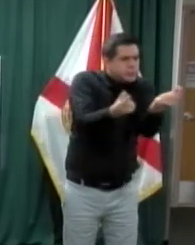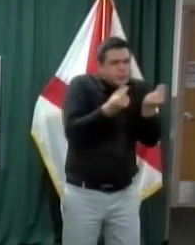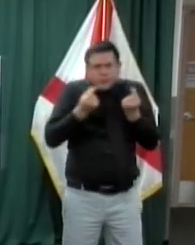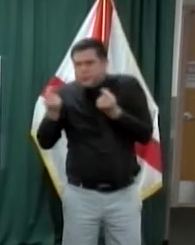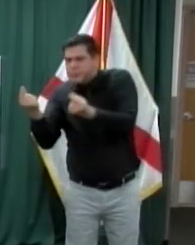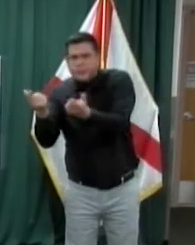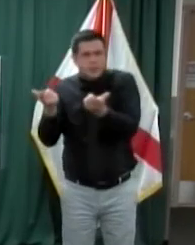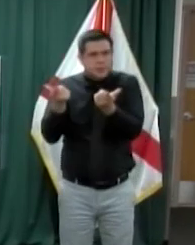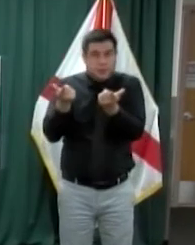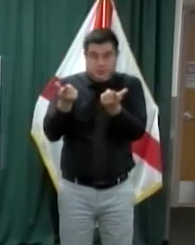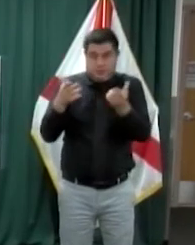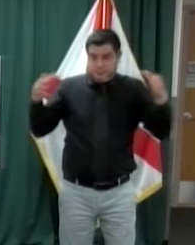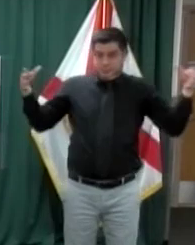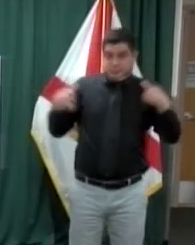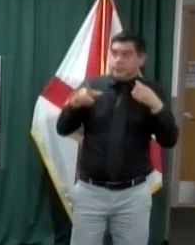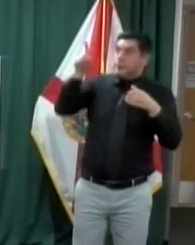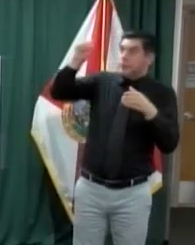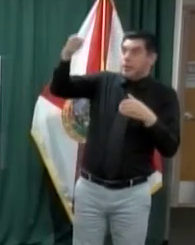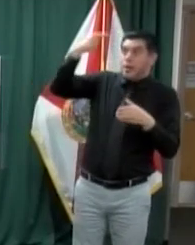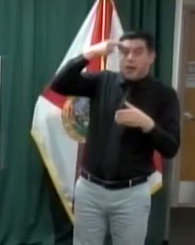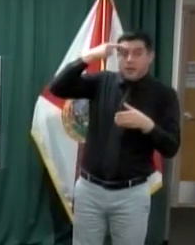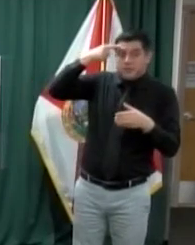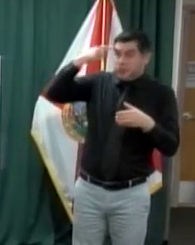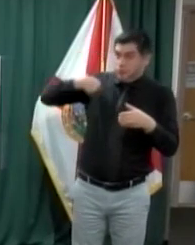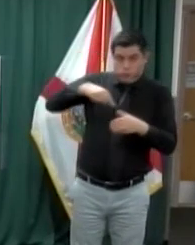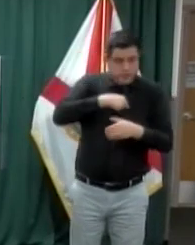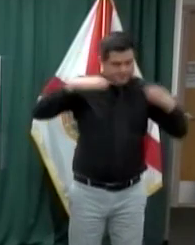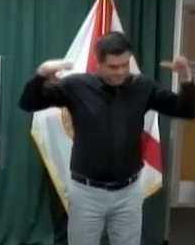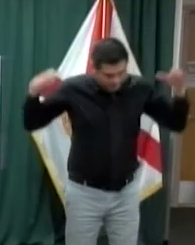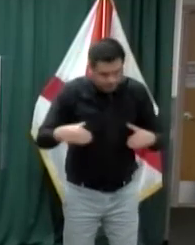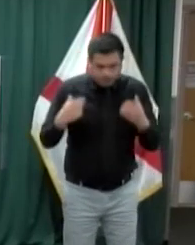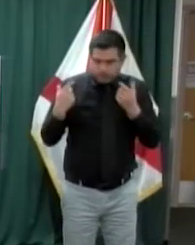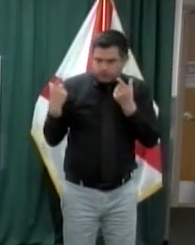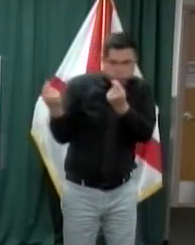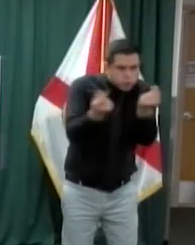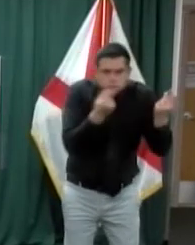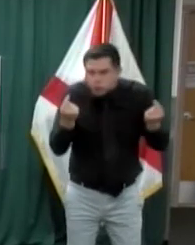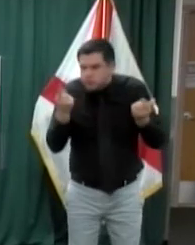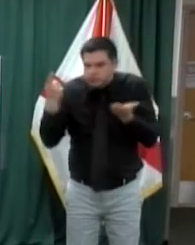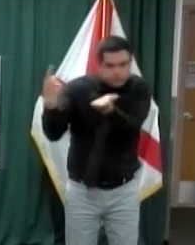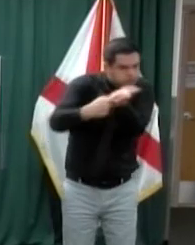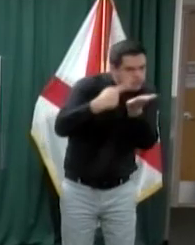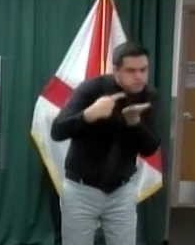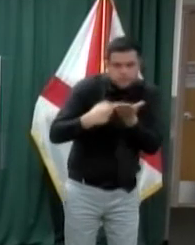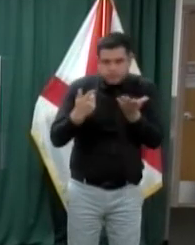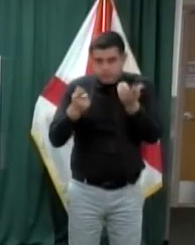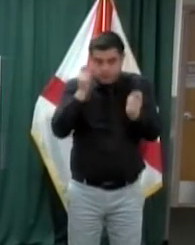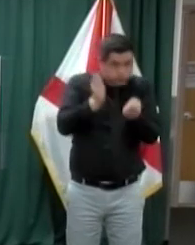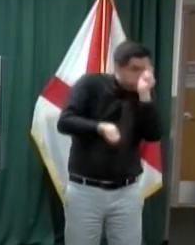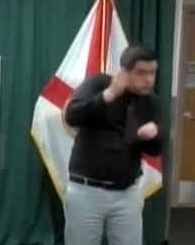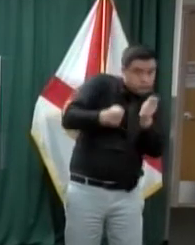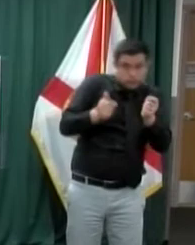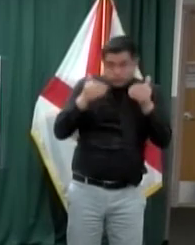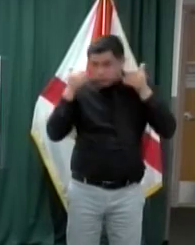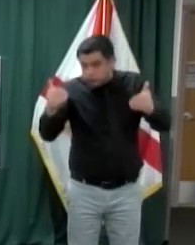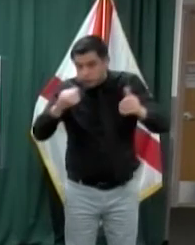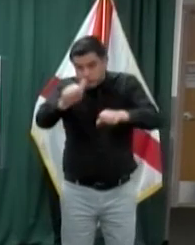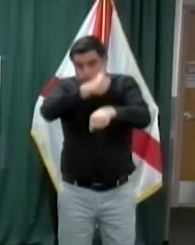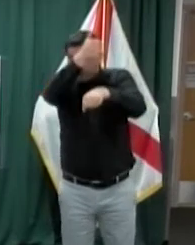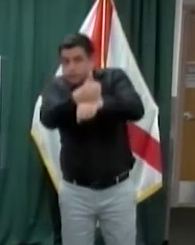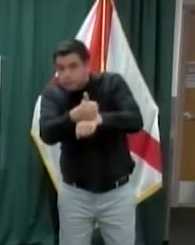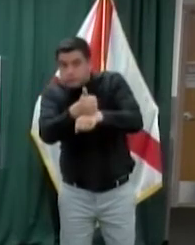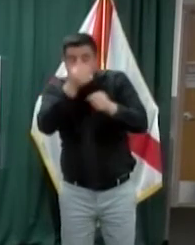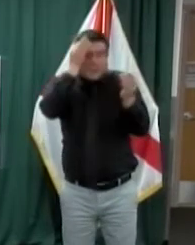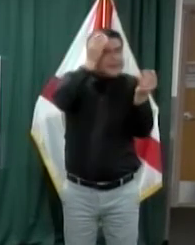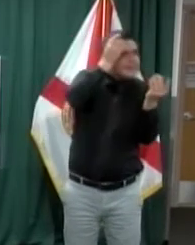announcements. We will try to do this smart. We will do this with the utmost care and consideration for the health of our entire